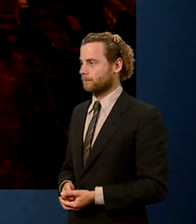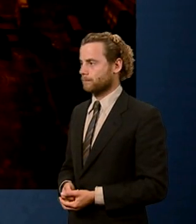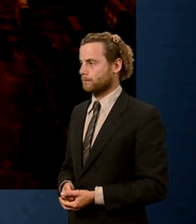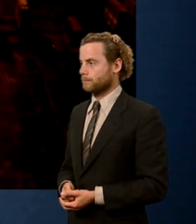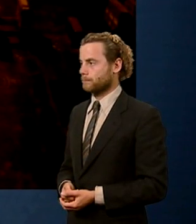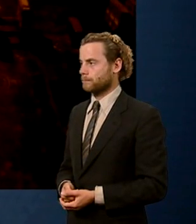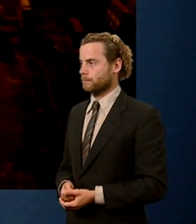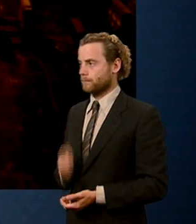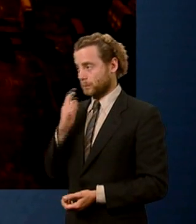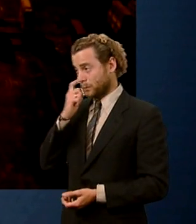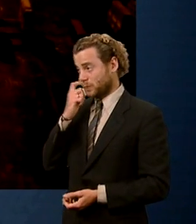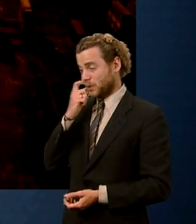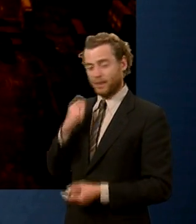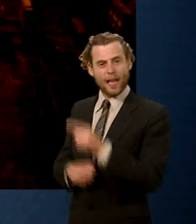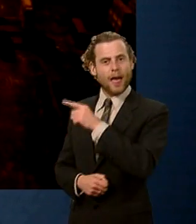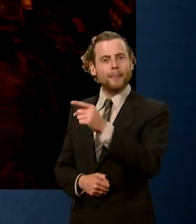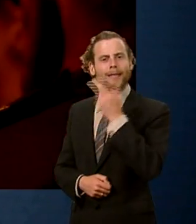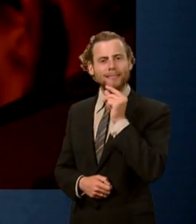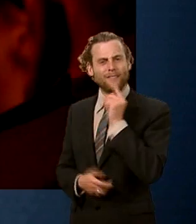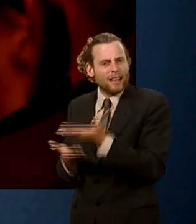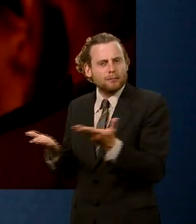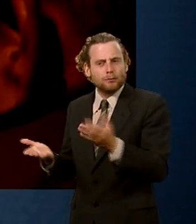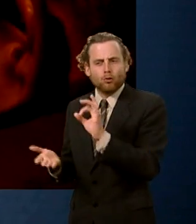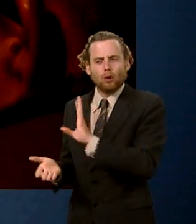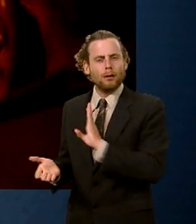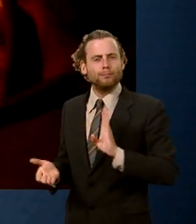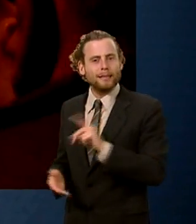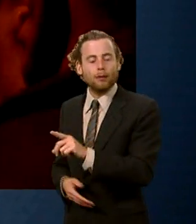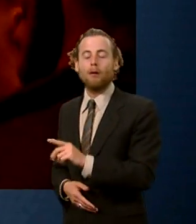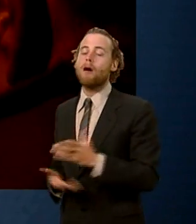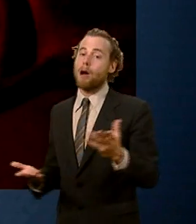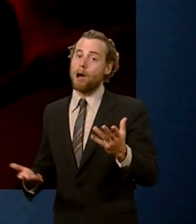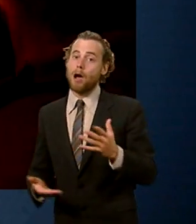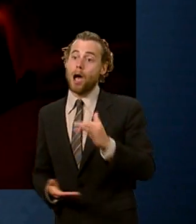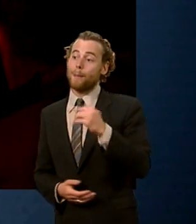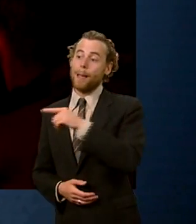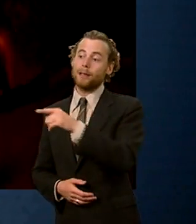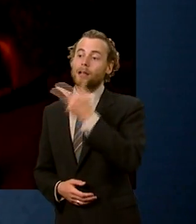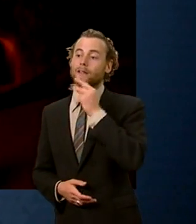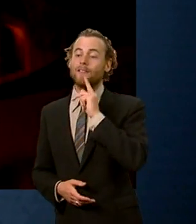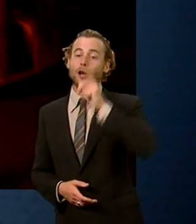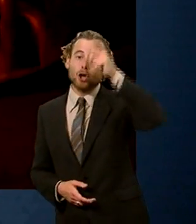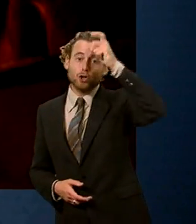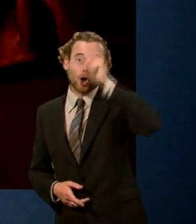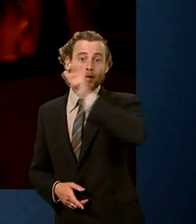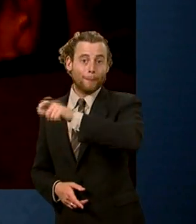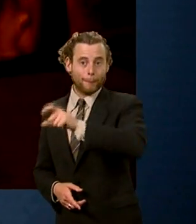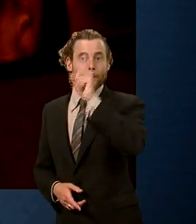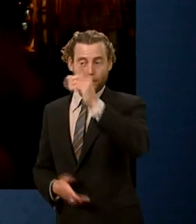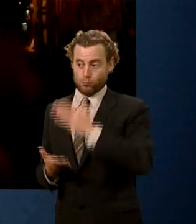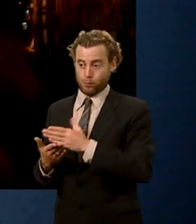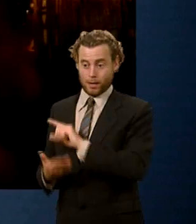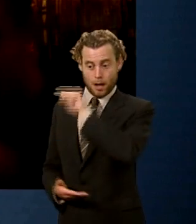But they were civilians. They were not. They may be as civilian Turkish people, but they were terrorists, plain and